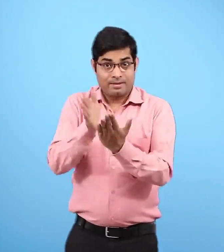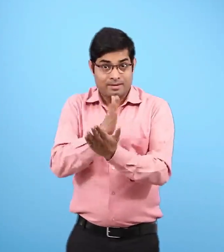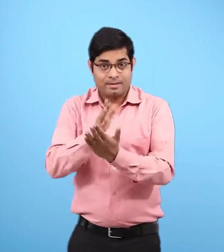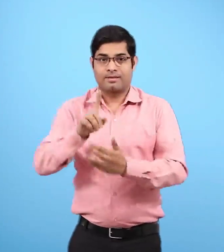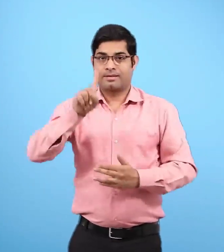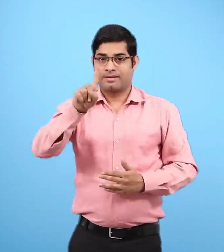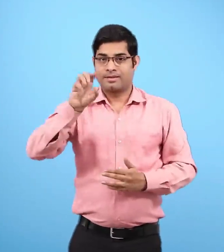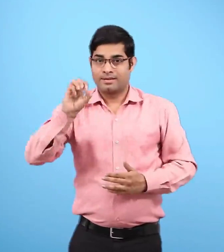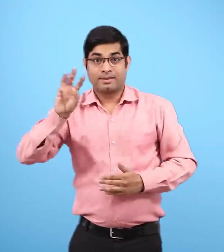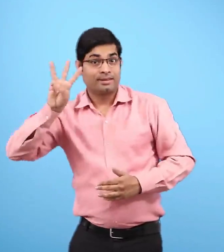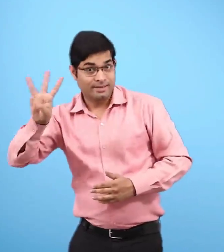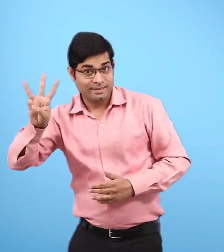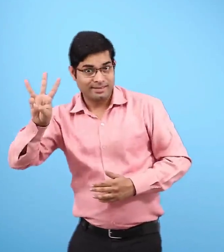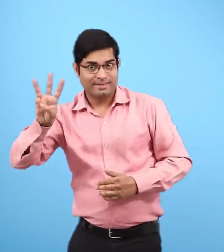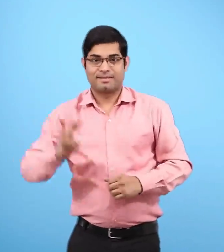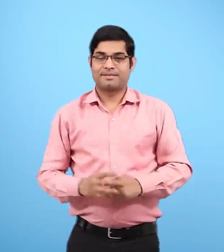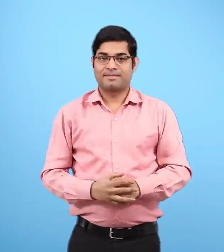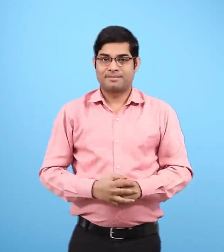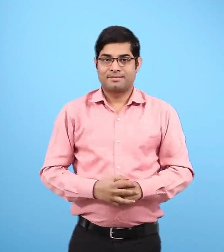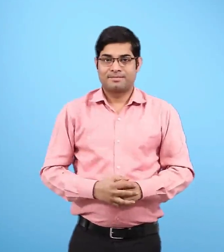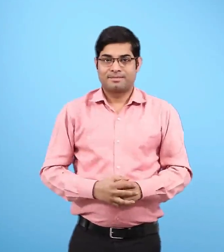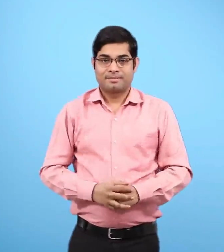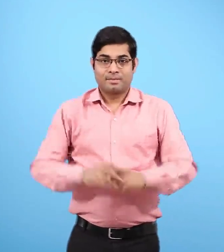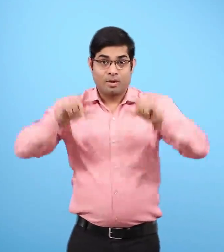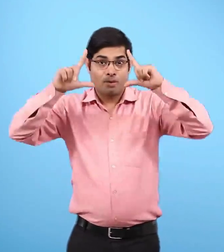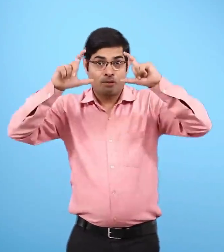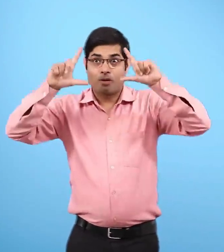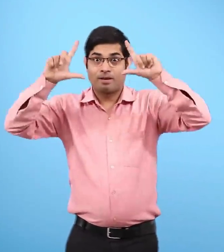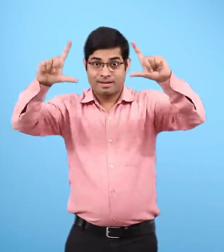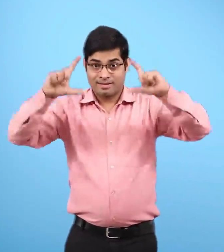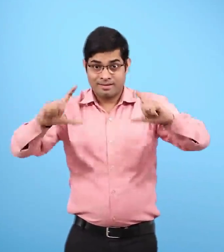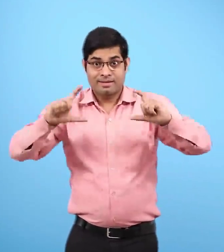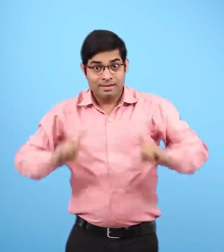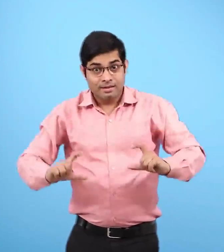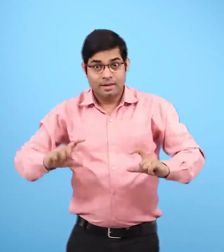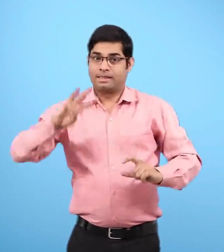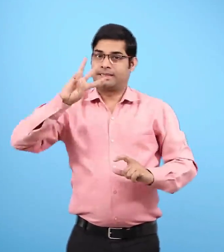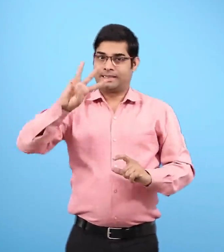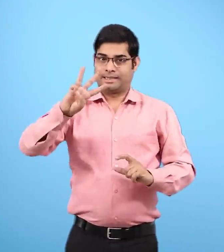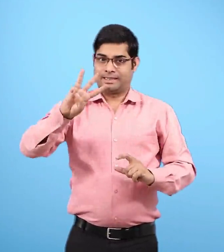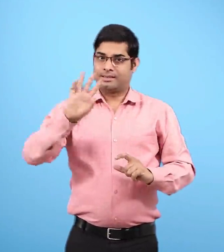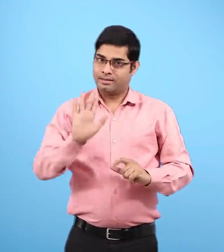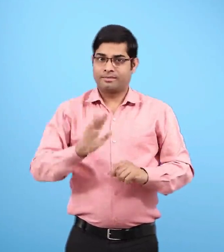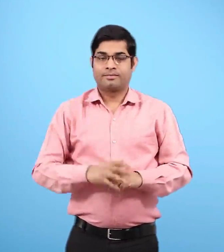Page 103. This page is divided into 3